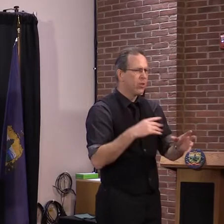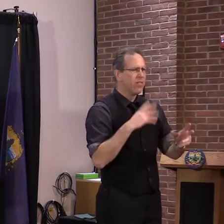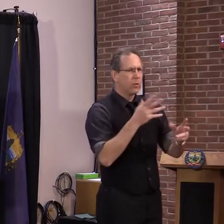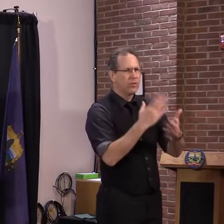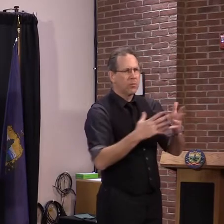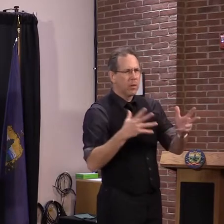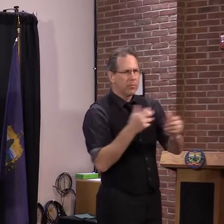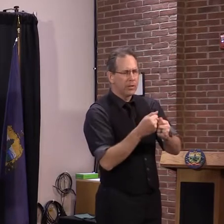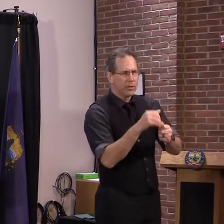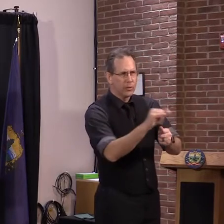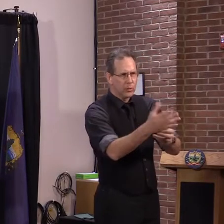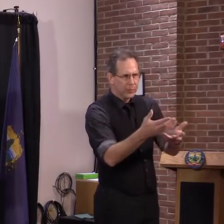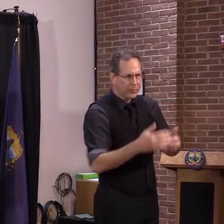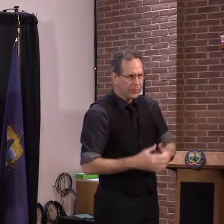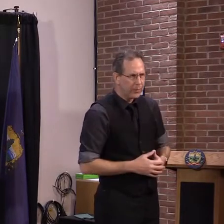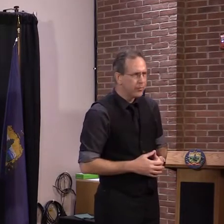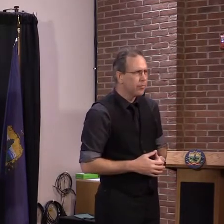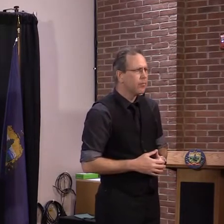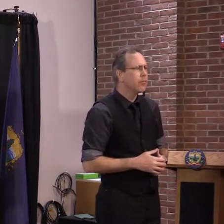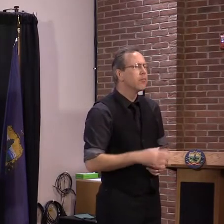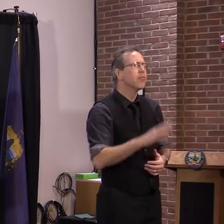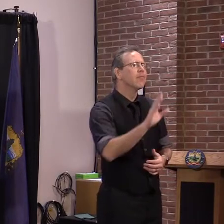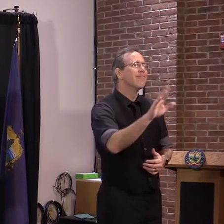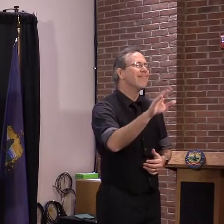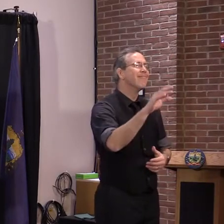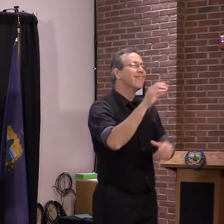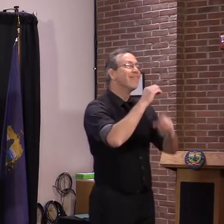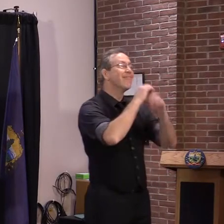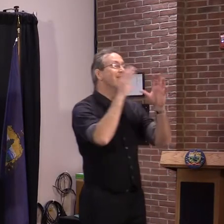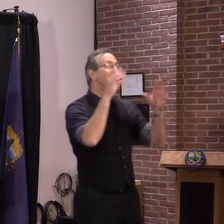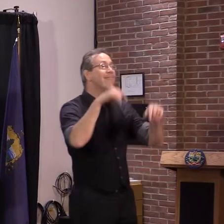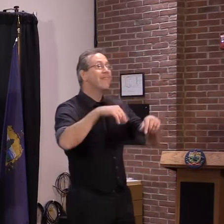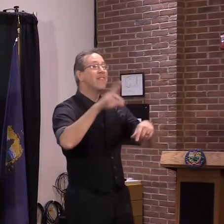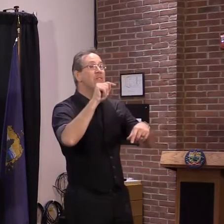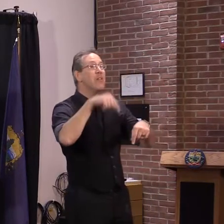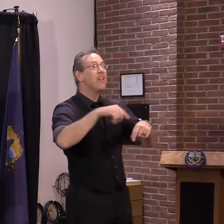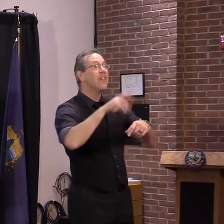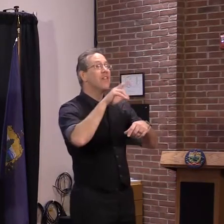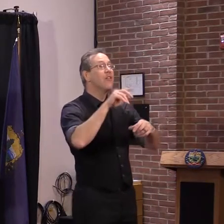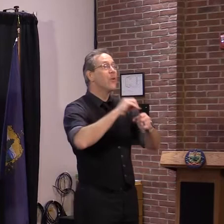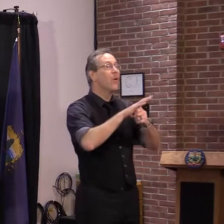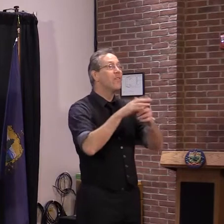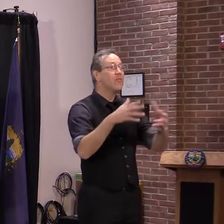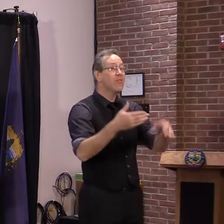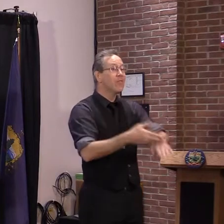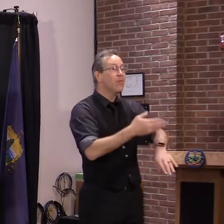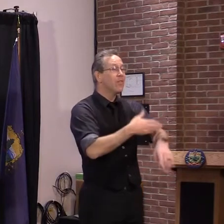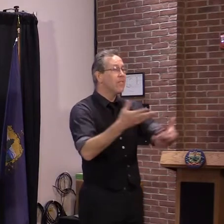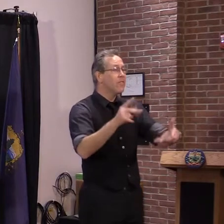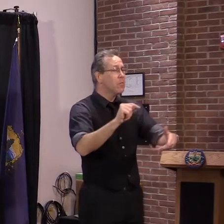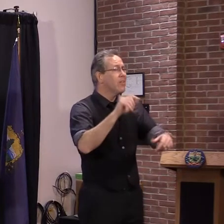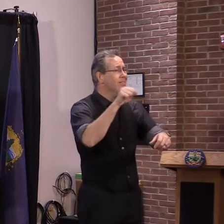While the current picture of COVID-19 in Vermont continues to improve, we continue to plan for the